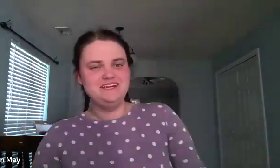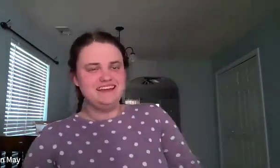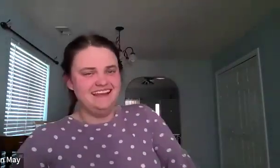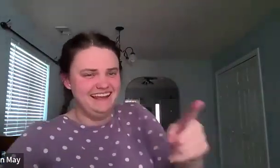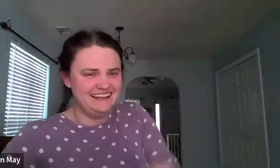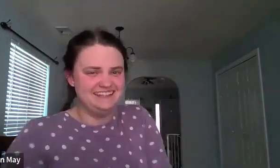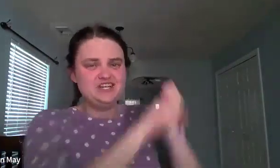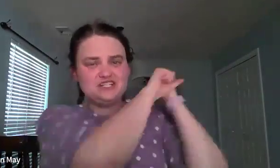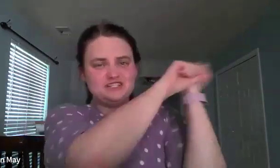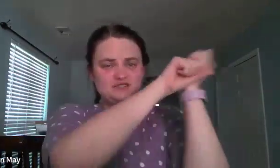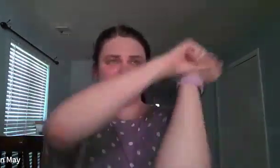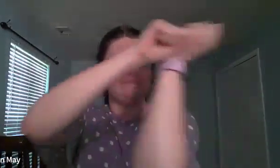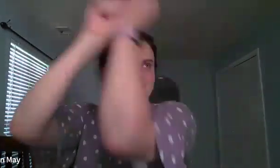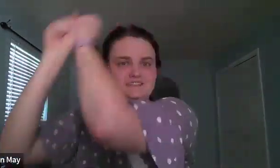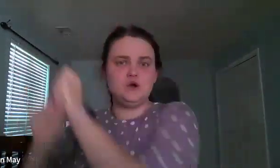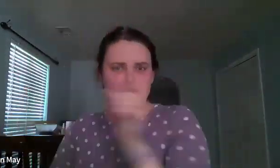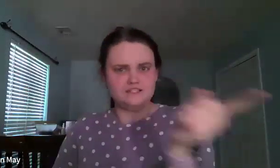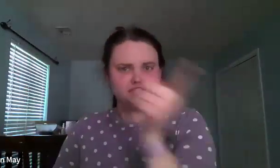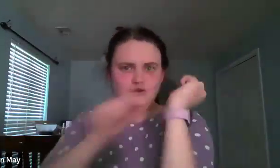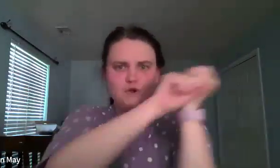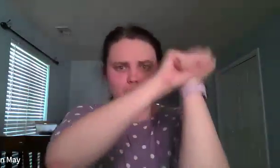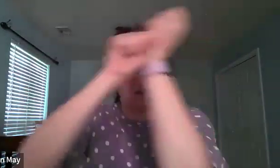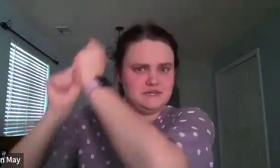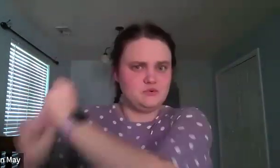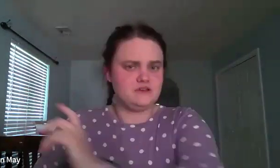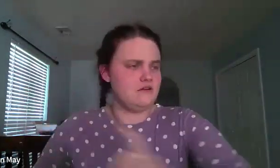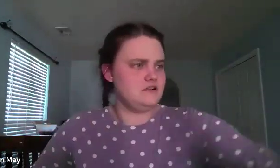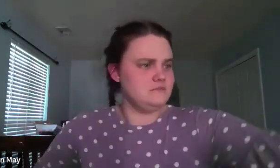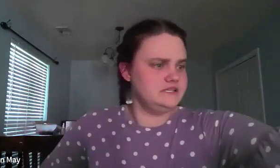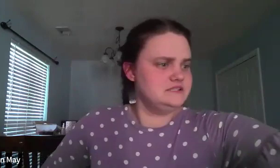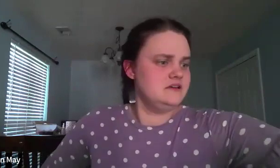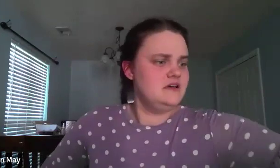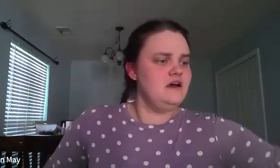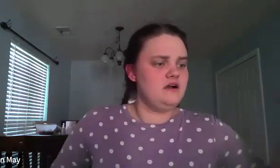Just go smacking, don't go whacking people with a golf club, please. Okay.